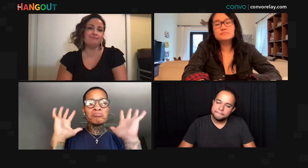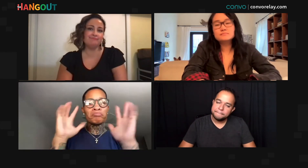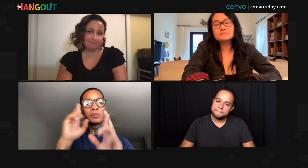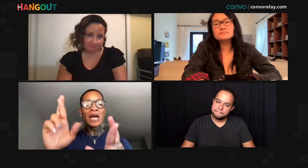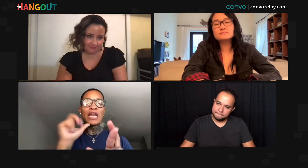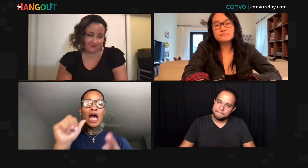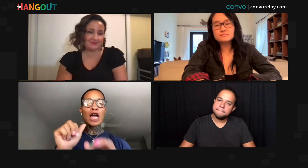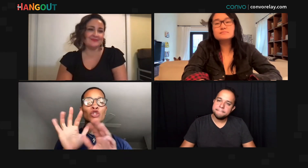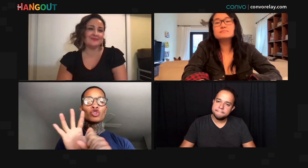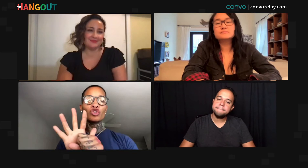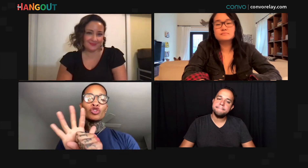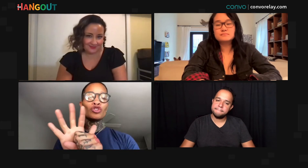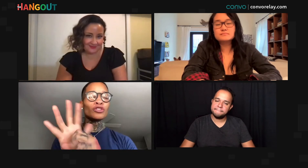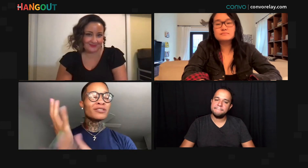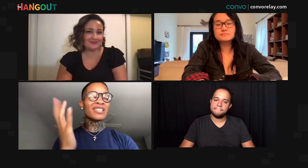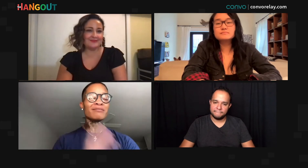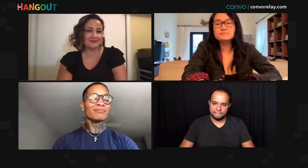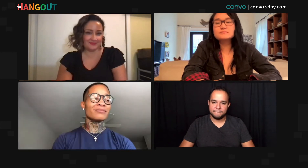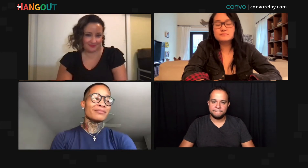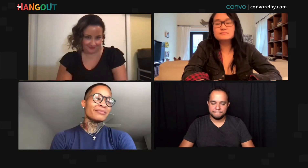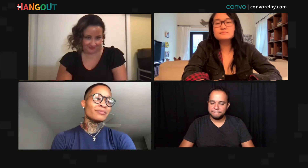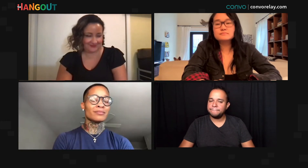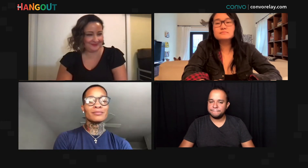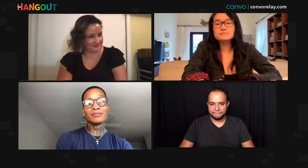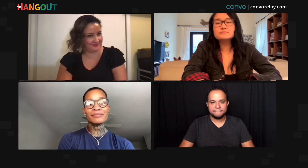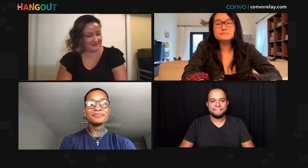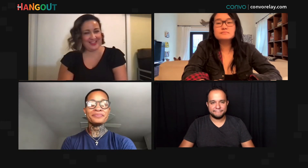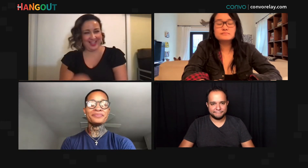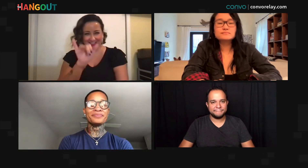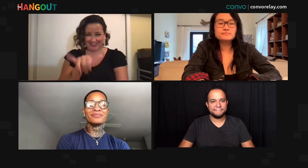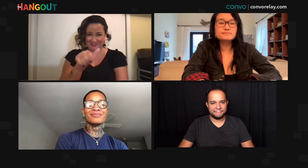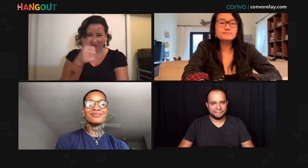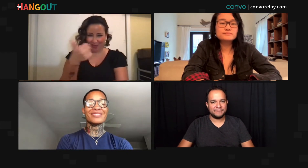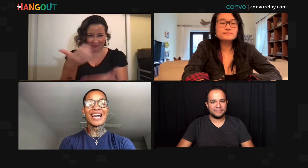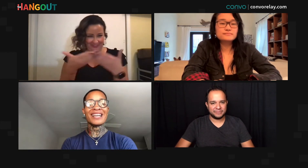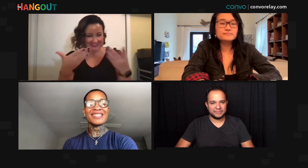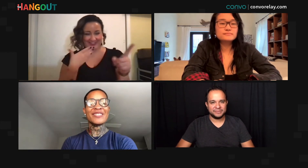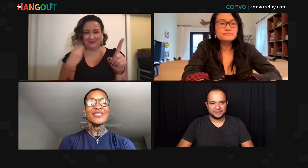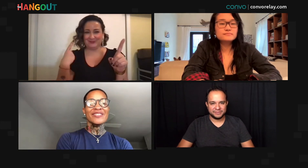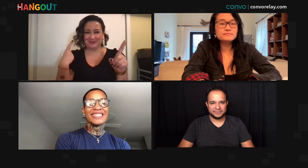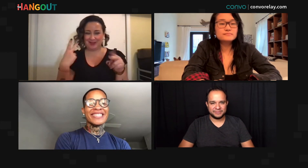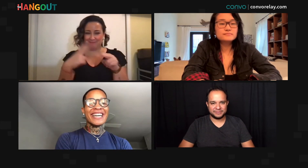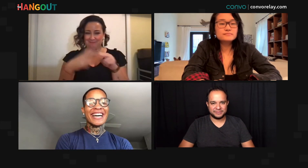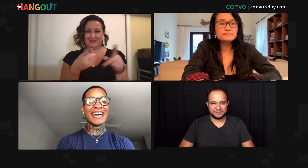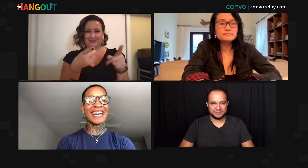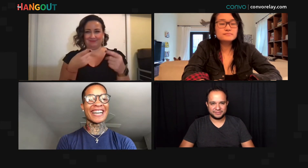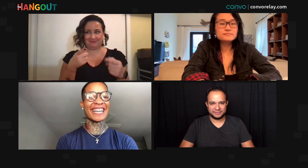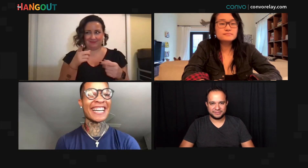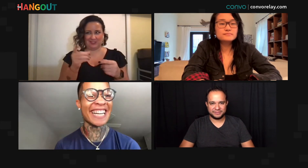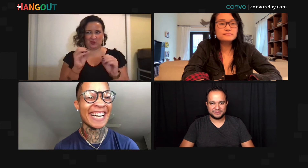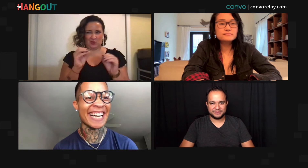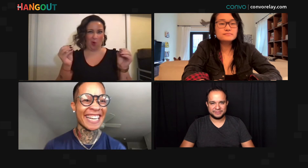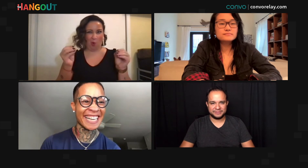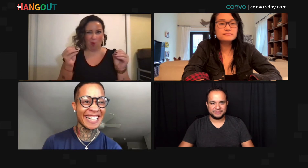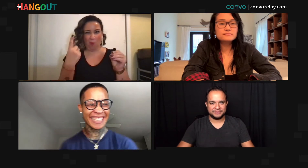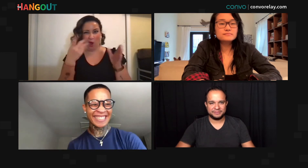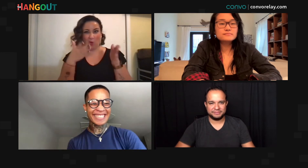you say no, then just be respectful and you don't have to like try to push it or anything. This is Melissa, and that's another thing to